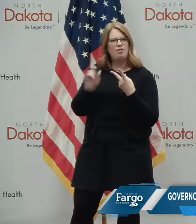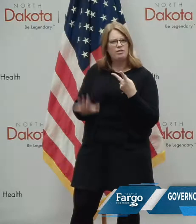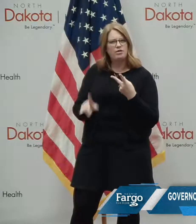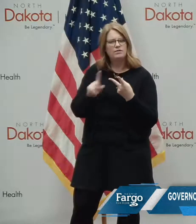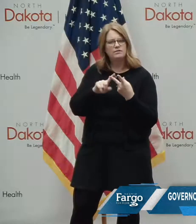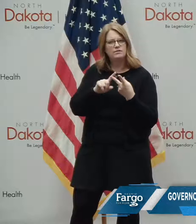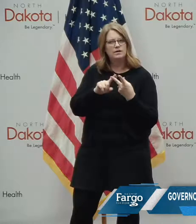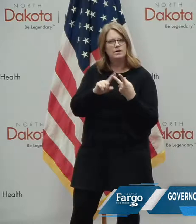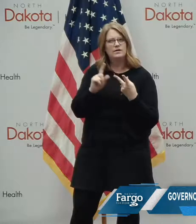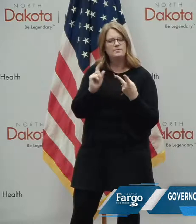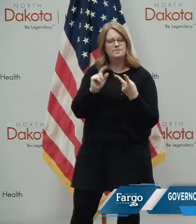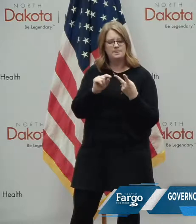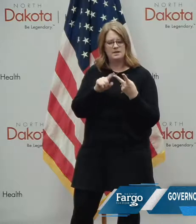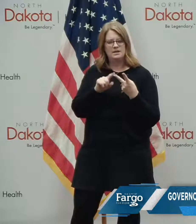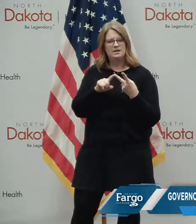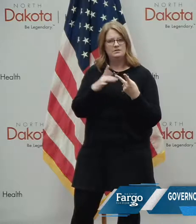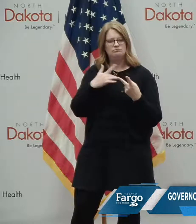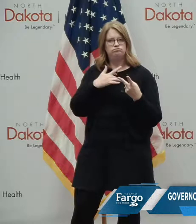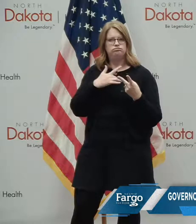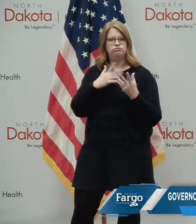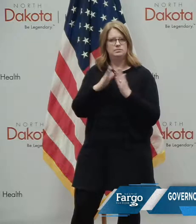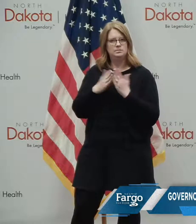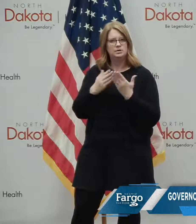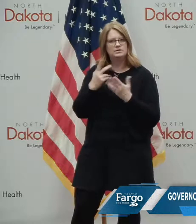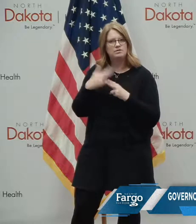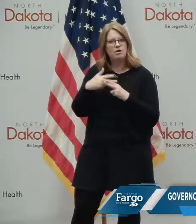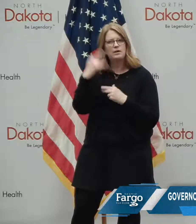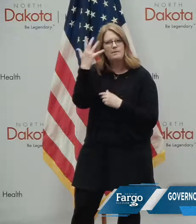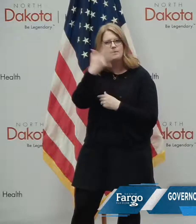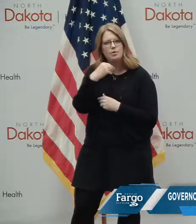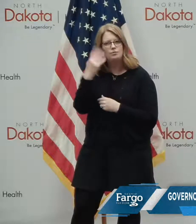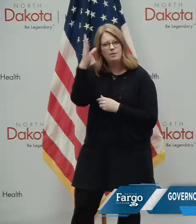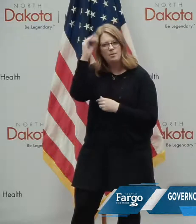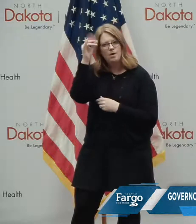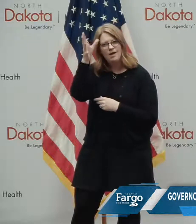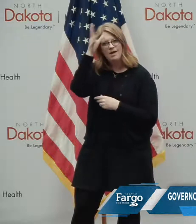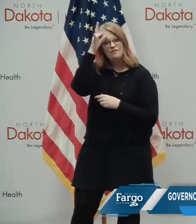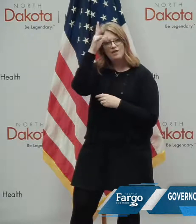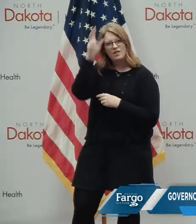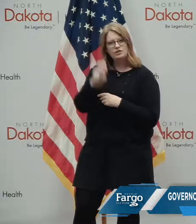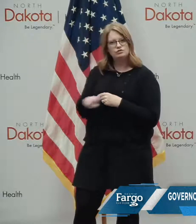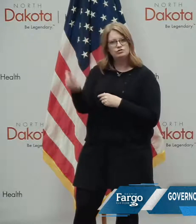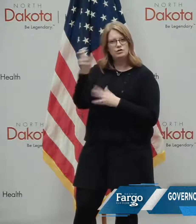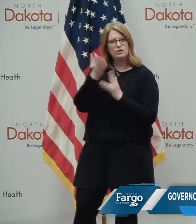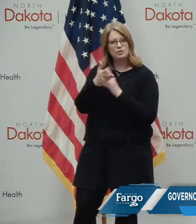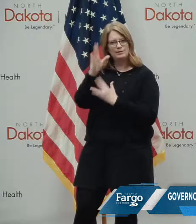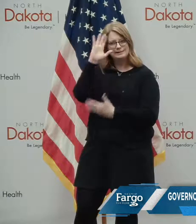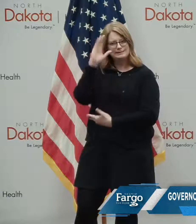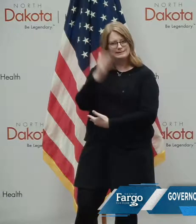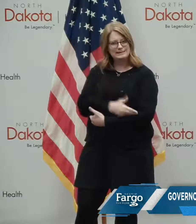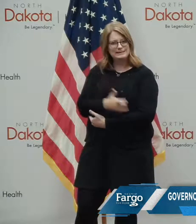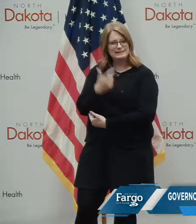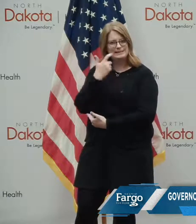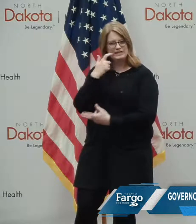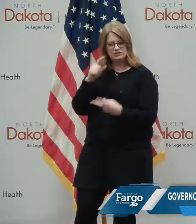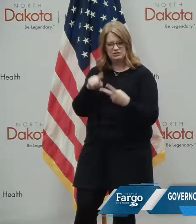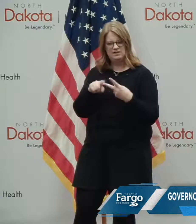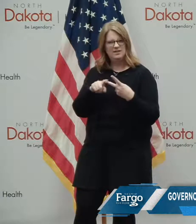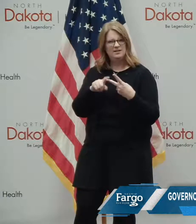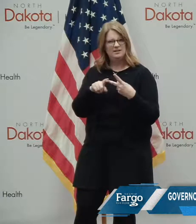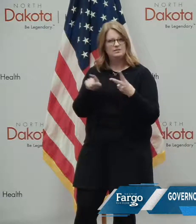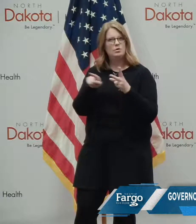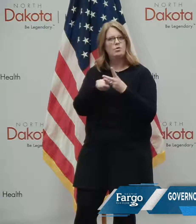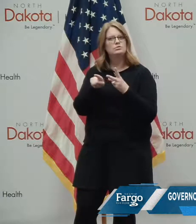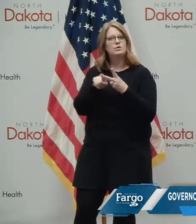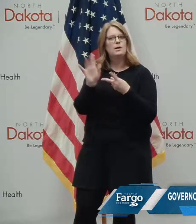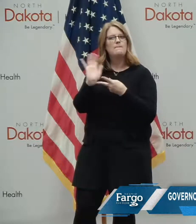of a very touching book called A Beautiful Boy, A Father's Journey Through His Son's Addiction, which is also made into